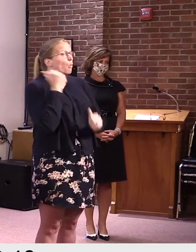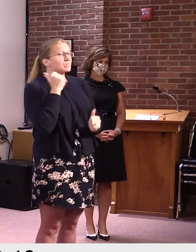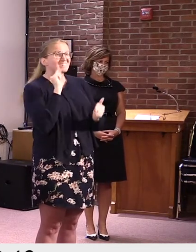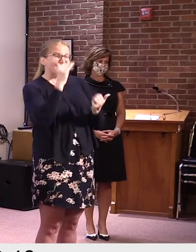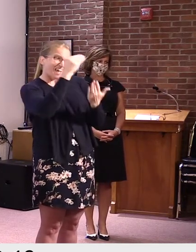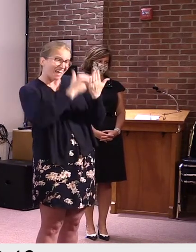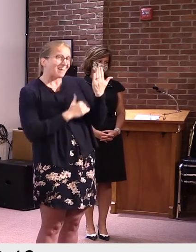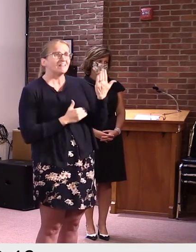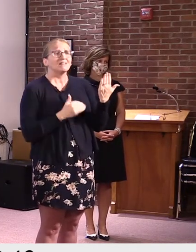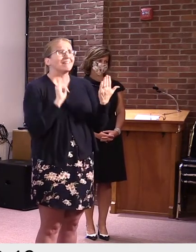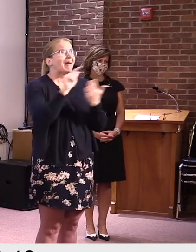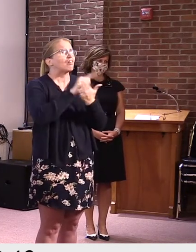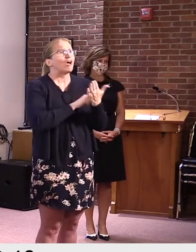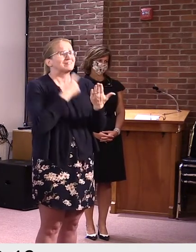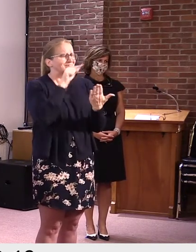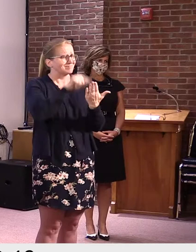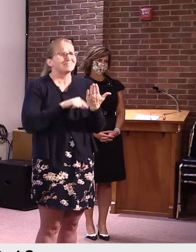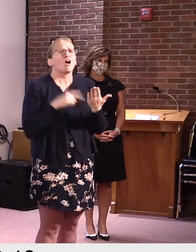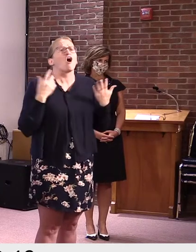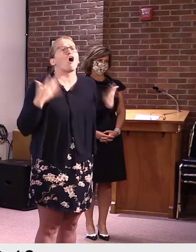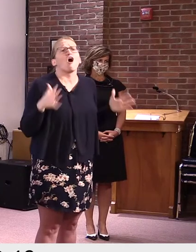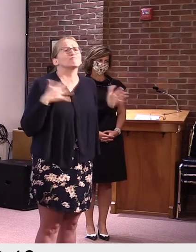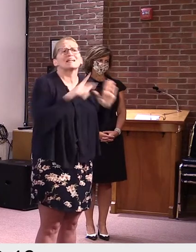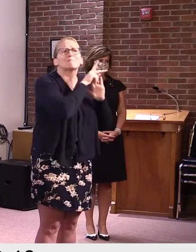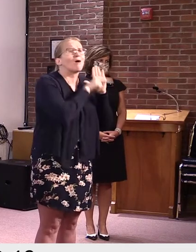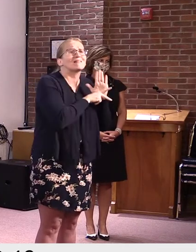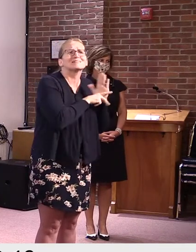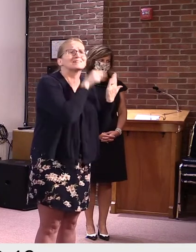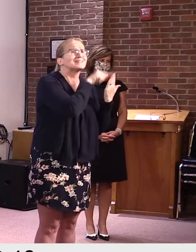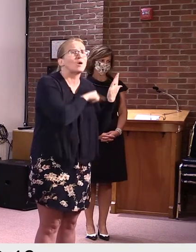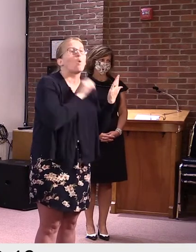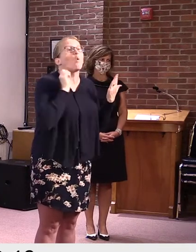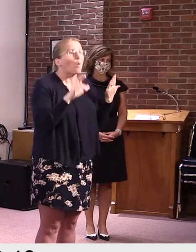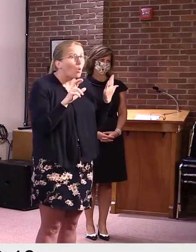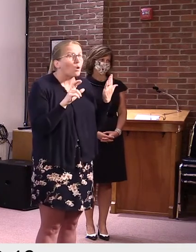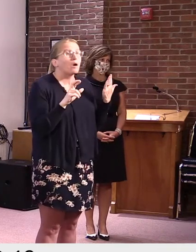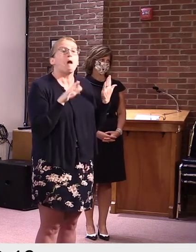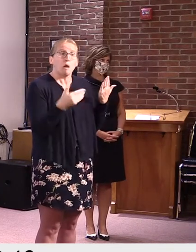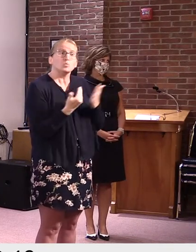policy here at a state level or are things we are supportive of.